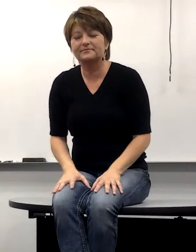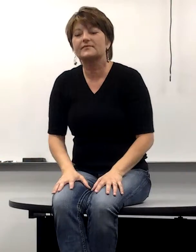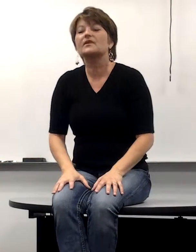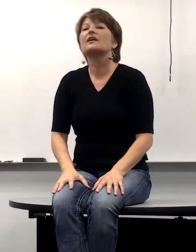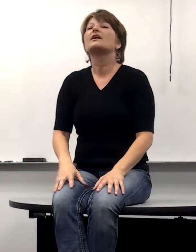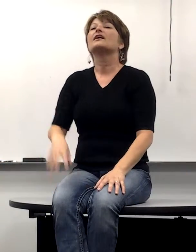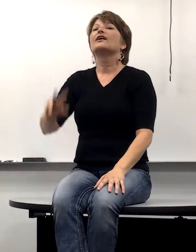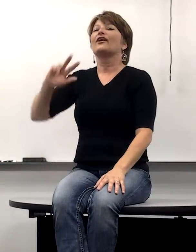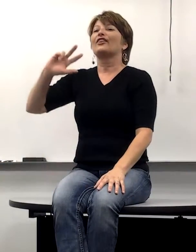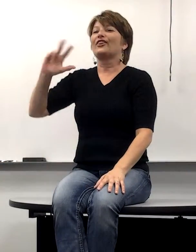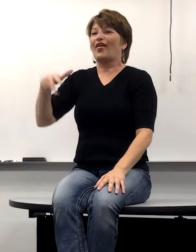There was nothing.